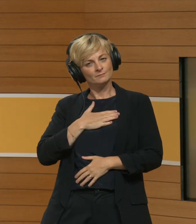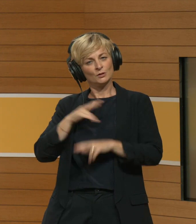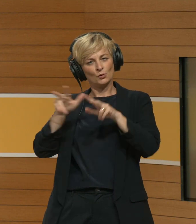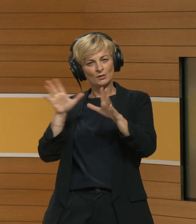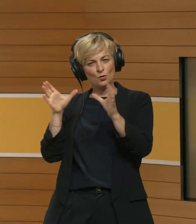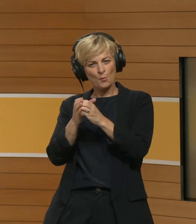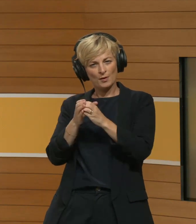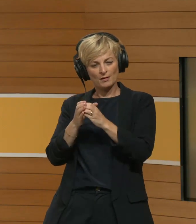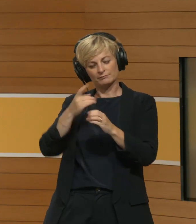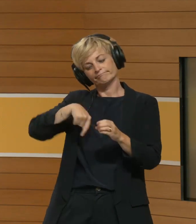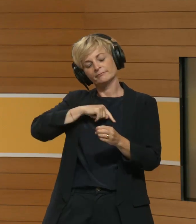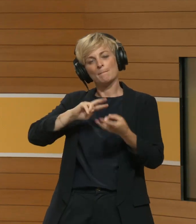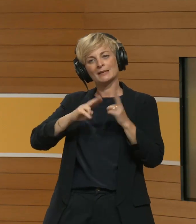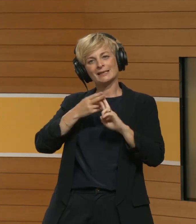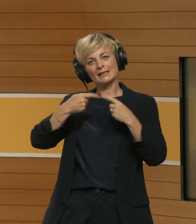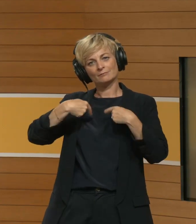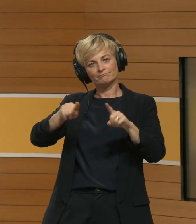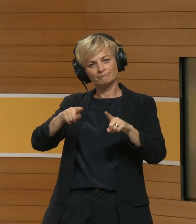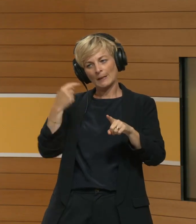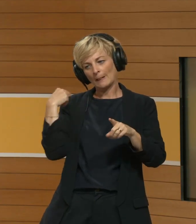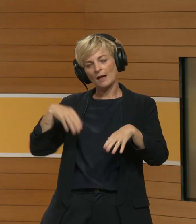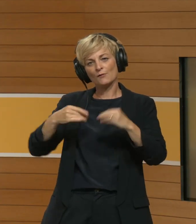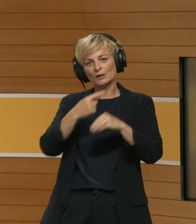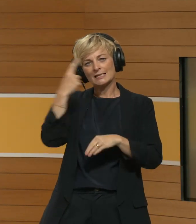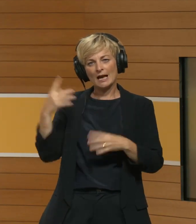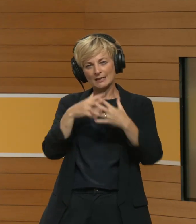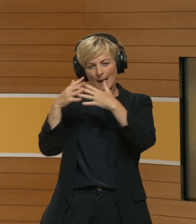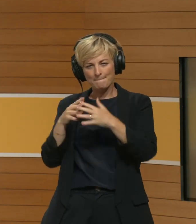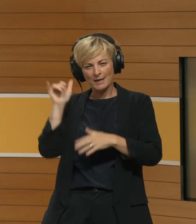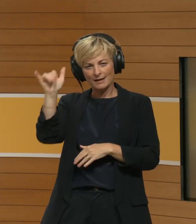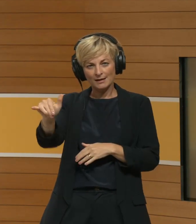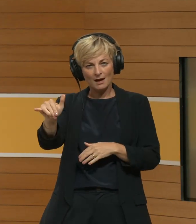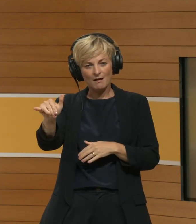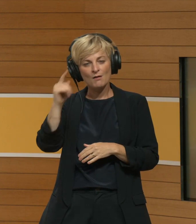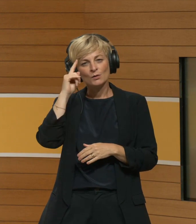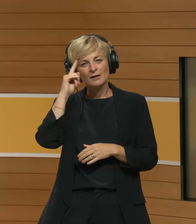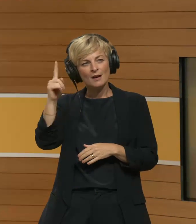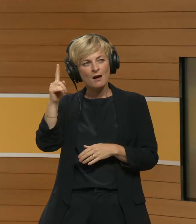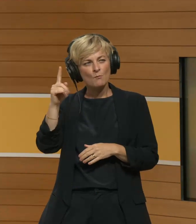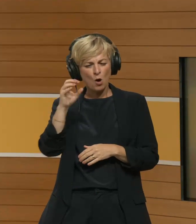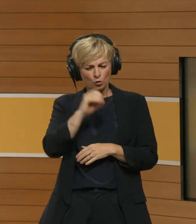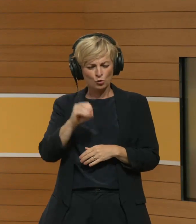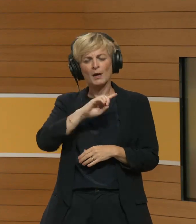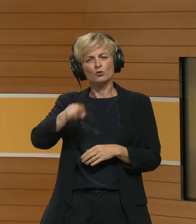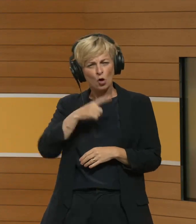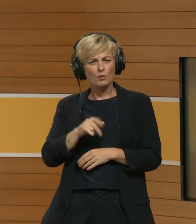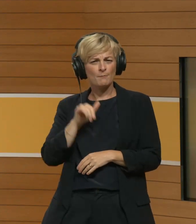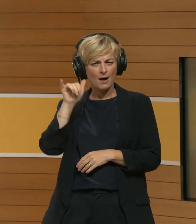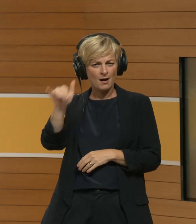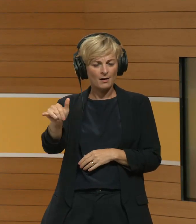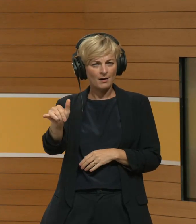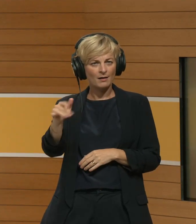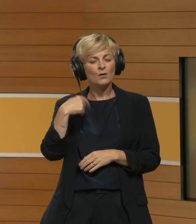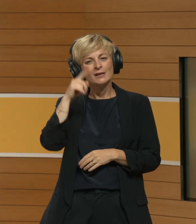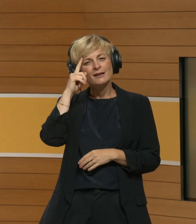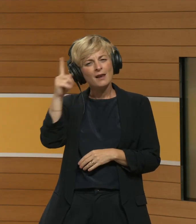and in I think it's in October they go again to the USA, and the twinning partner comes to us. I think it's in November,